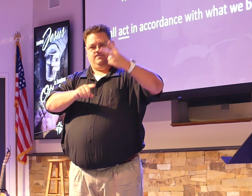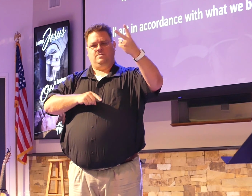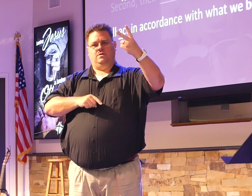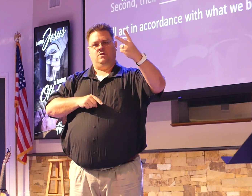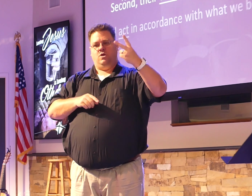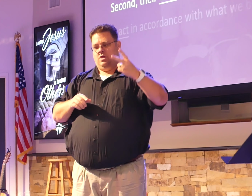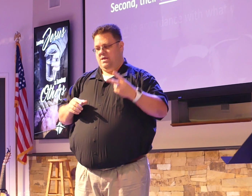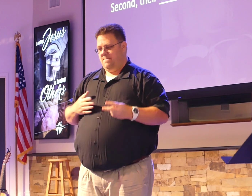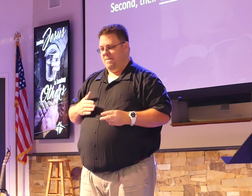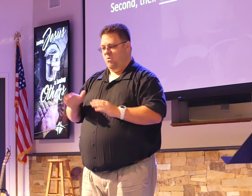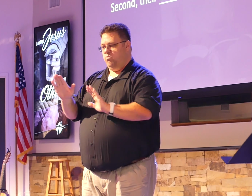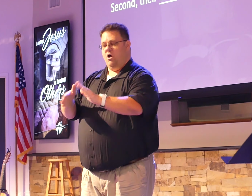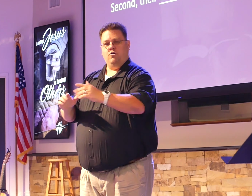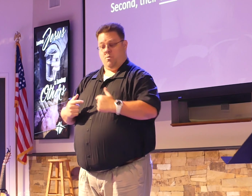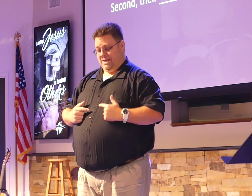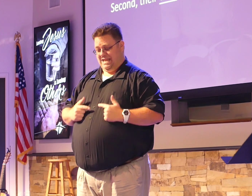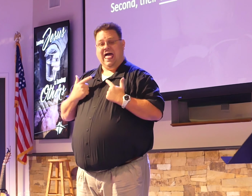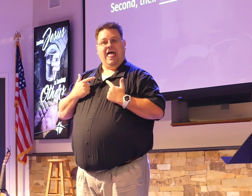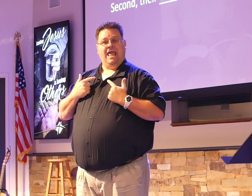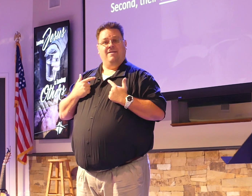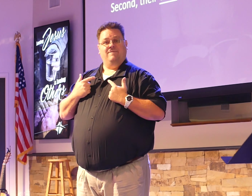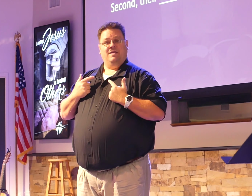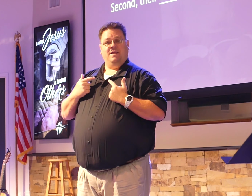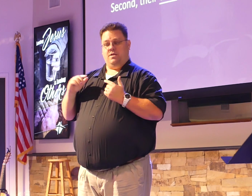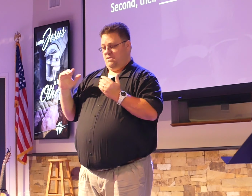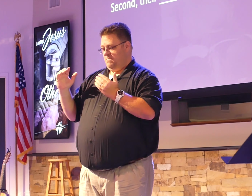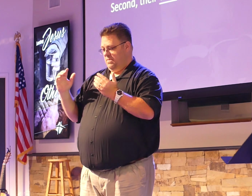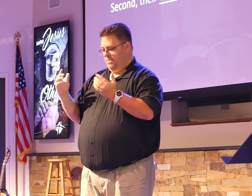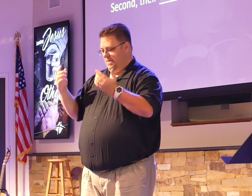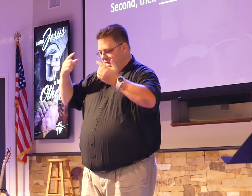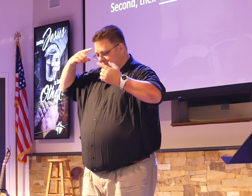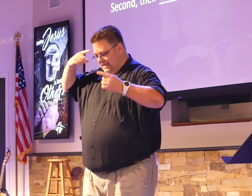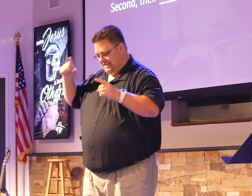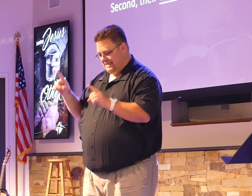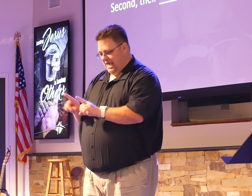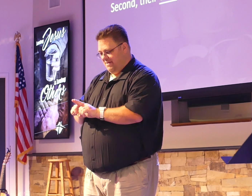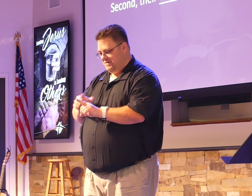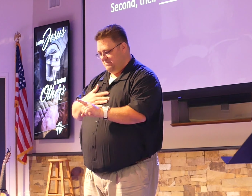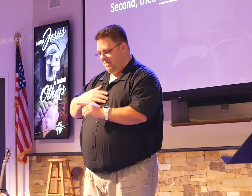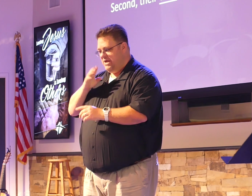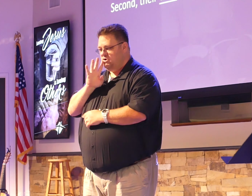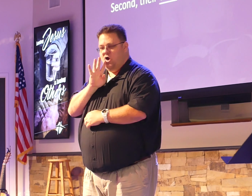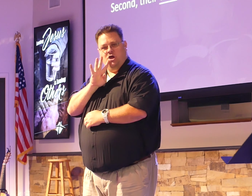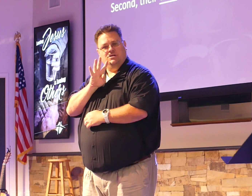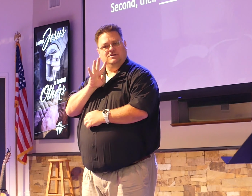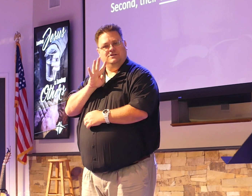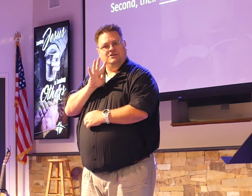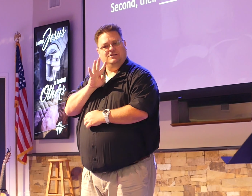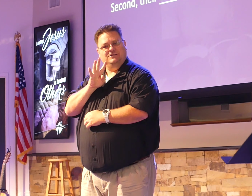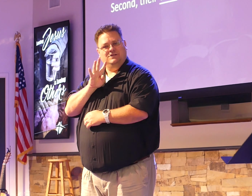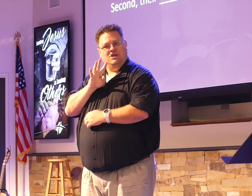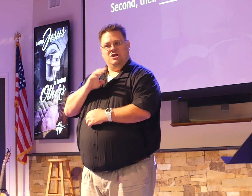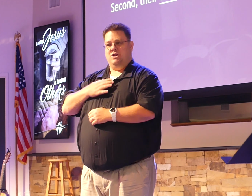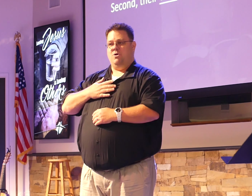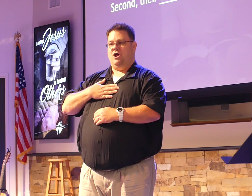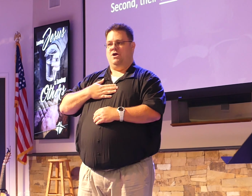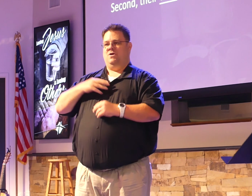matches their talk. It's one thing to say you believe the Bible, but you know what our motto is to cross with us, right? Learning the